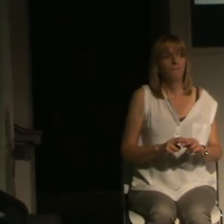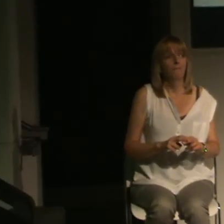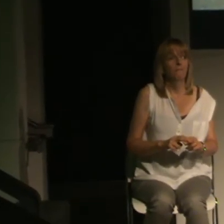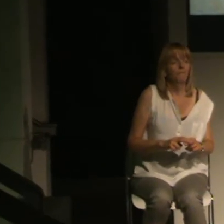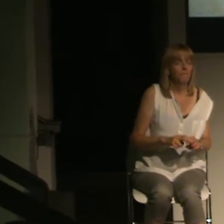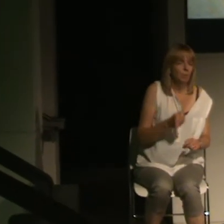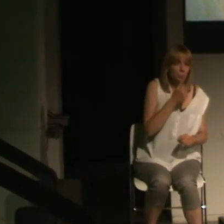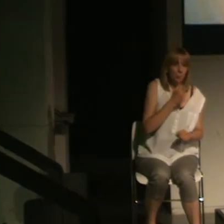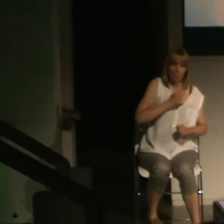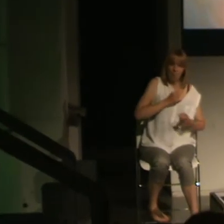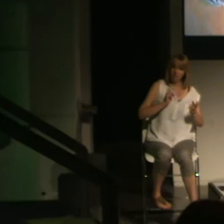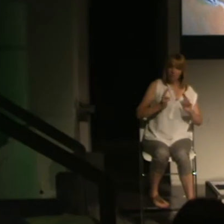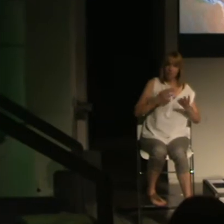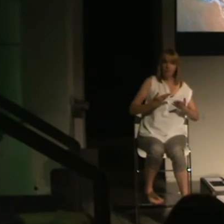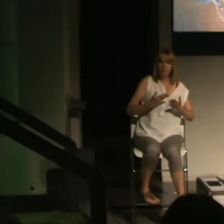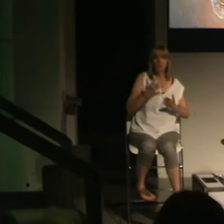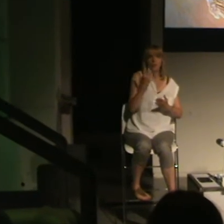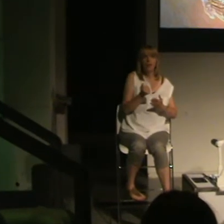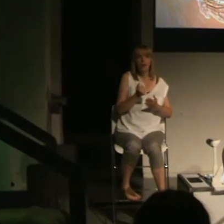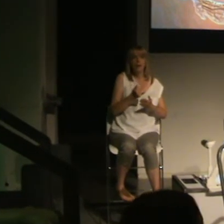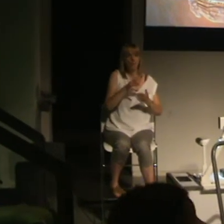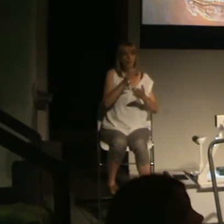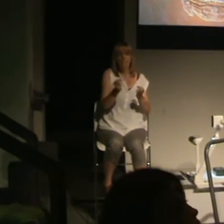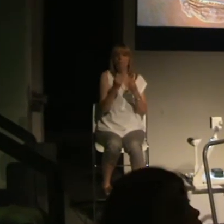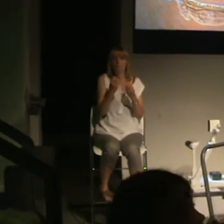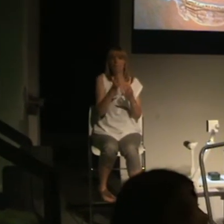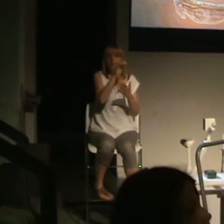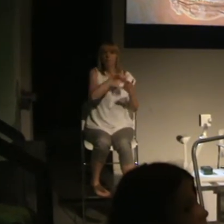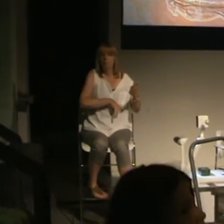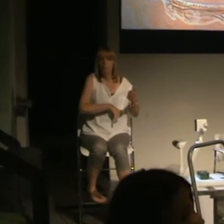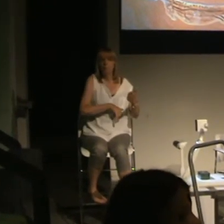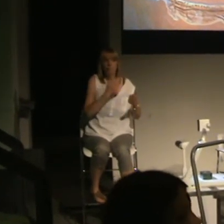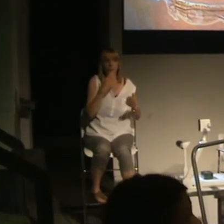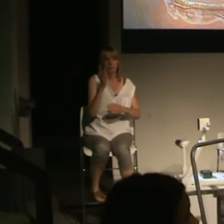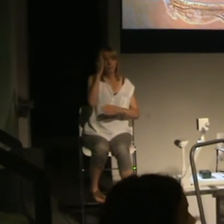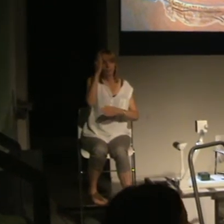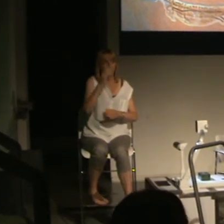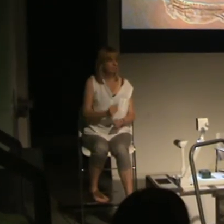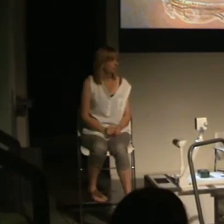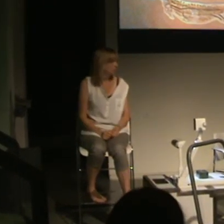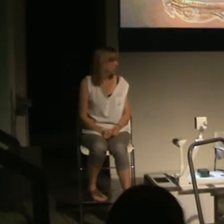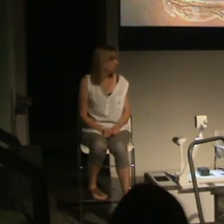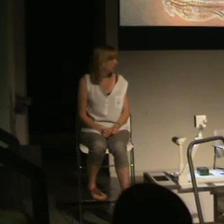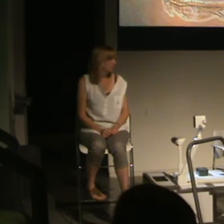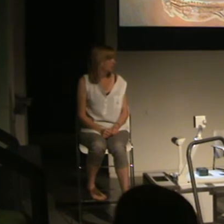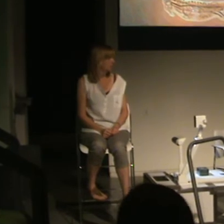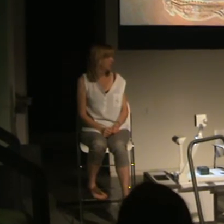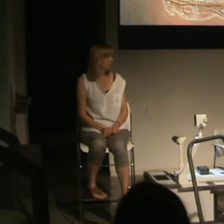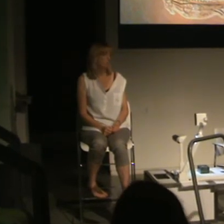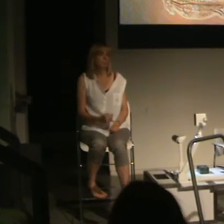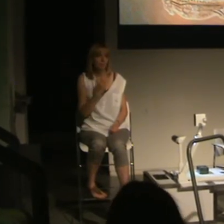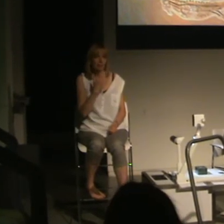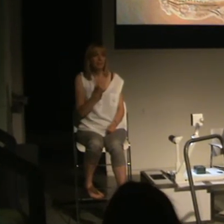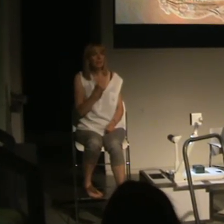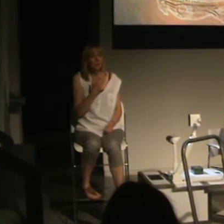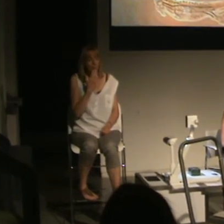in if possible. So if you did, just raise your hand, I'll get you a form. But most of all, can you join me in thanking Lorna and thanking Debbie for